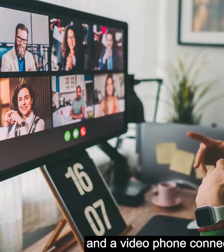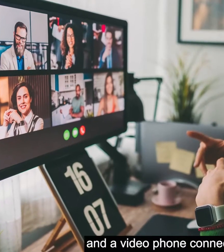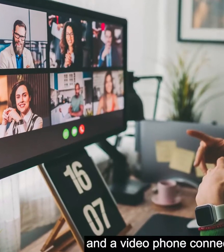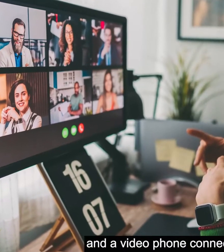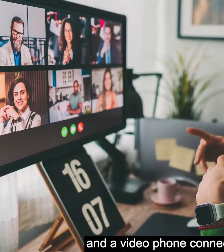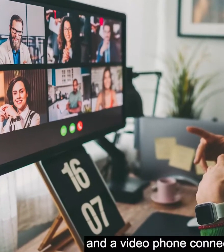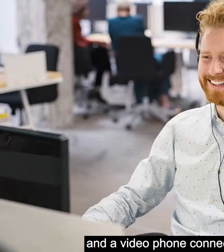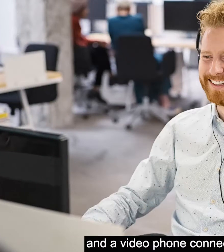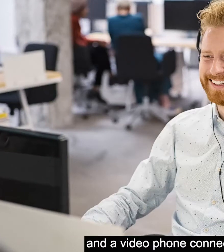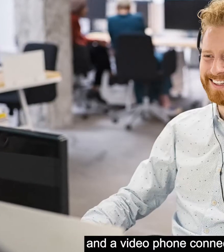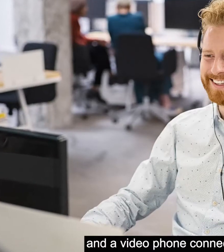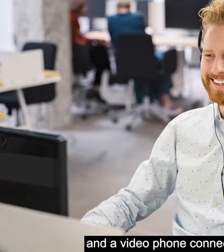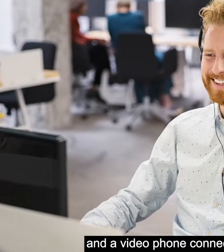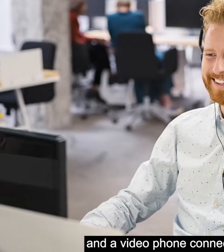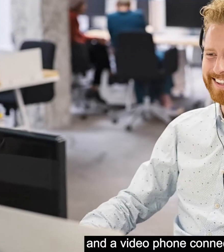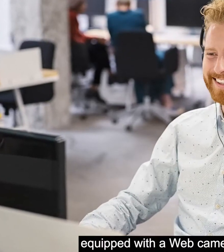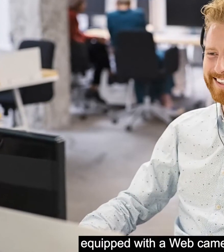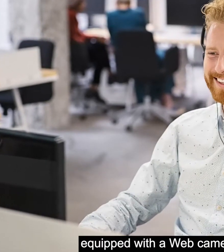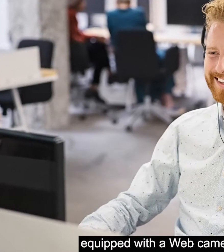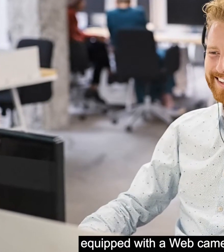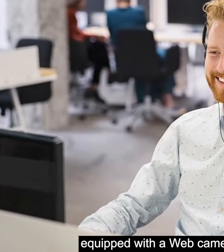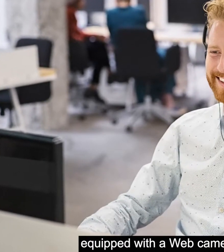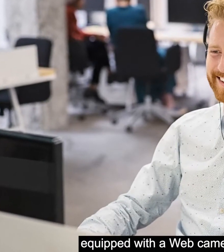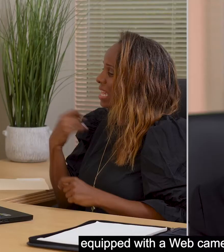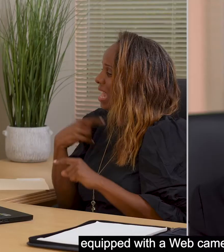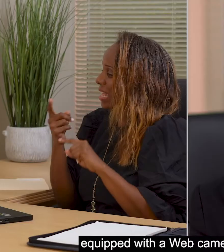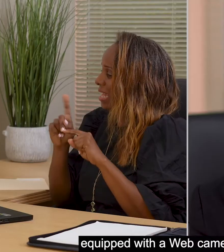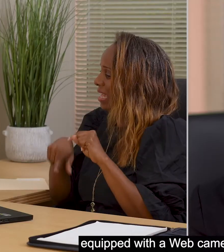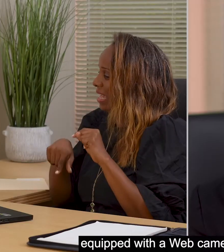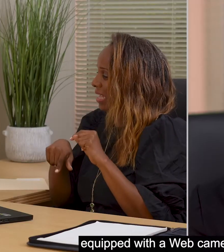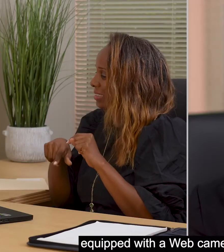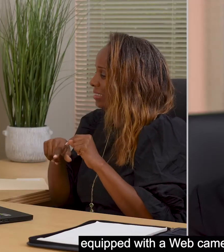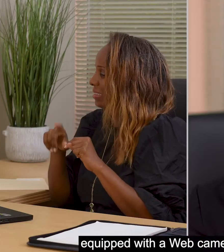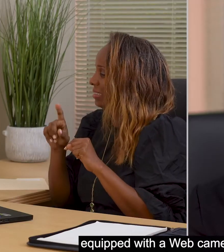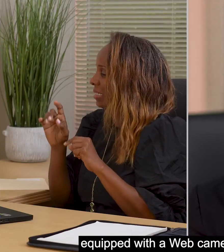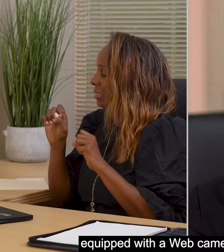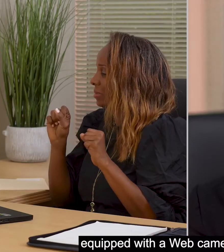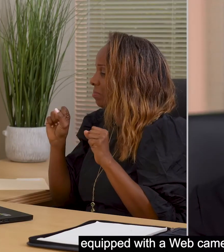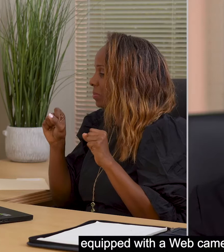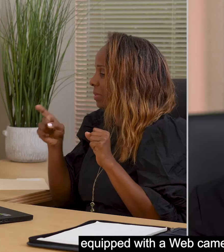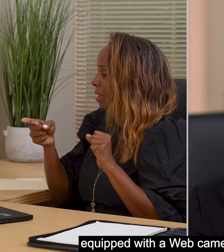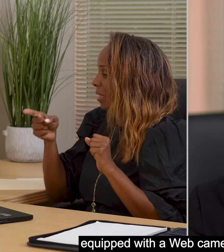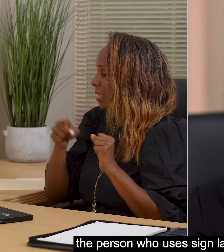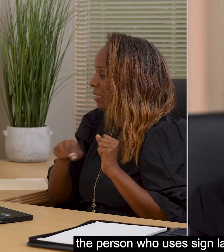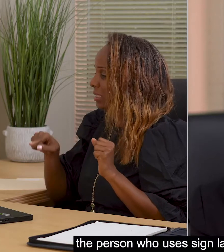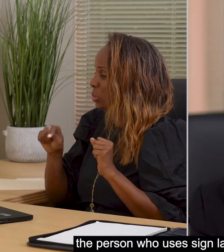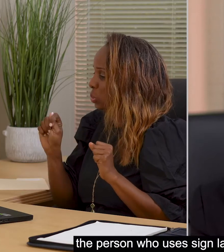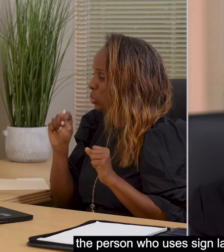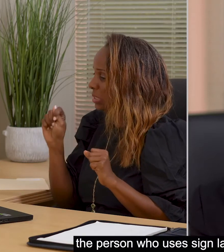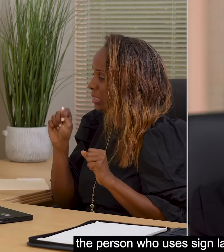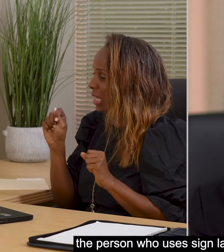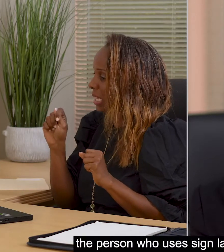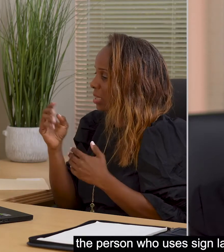connected to a TV, or through a personal computer equipped with a web camera and video relay software. With VRS, the person